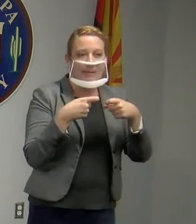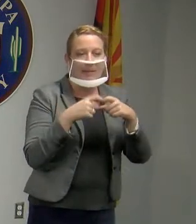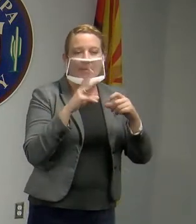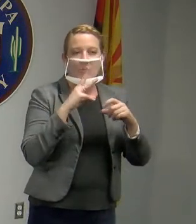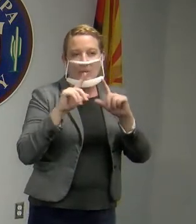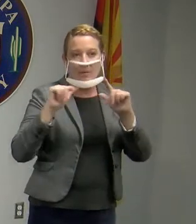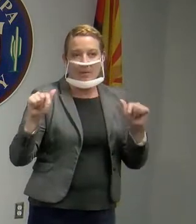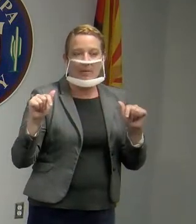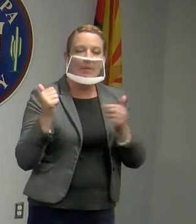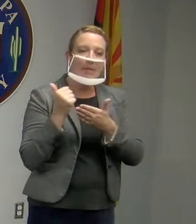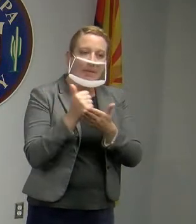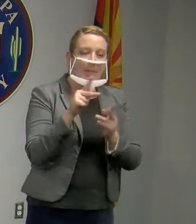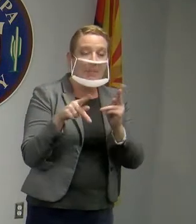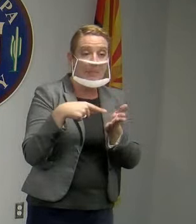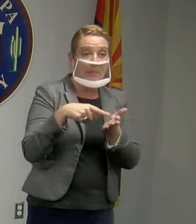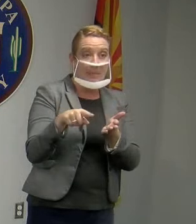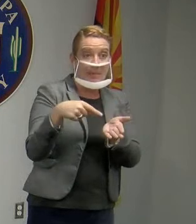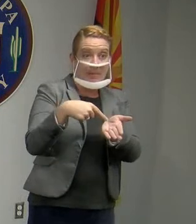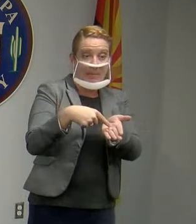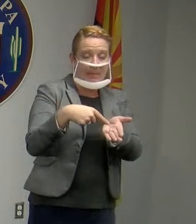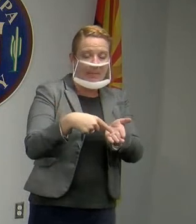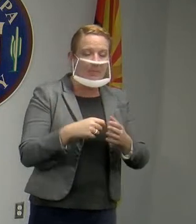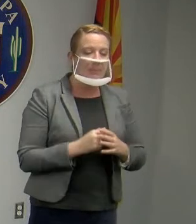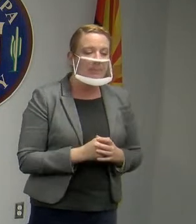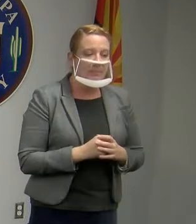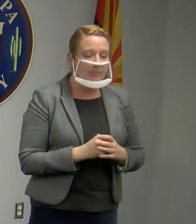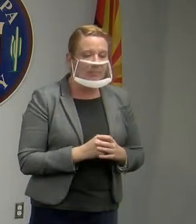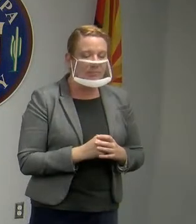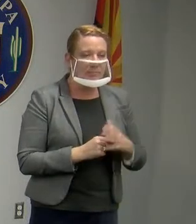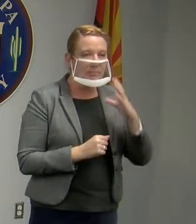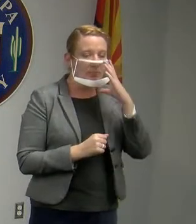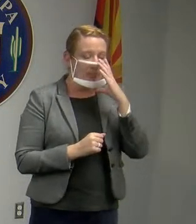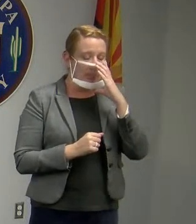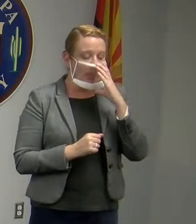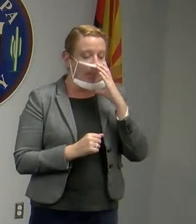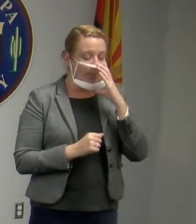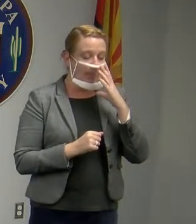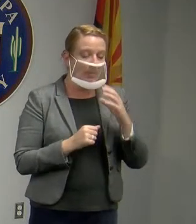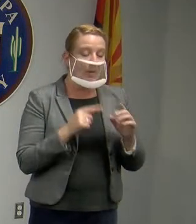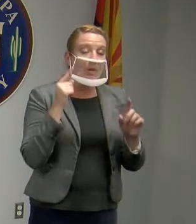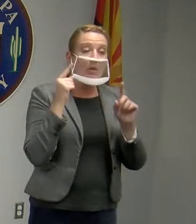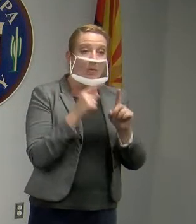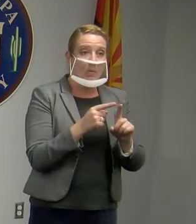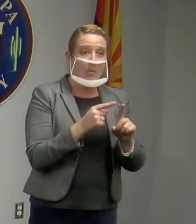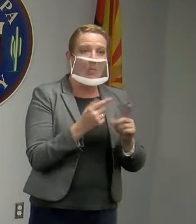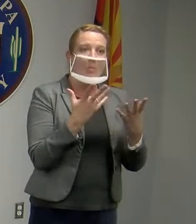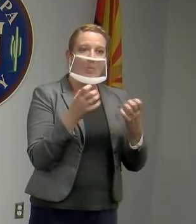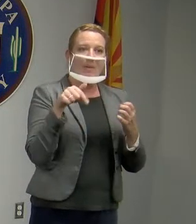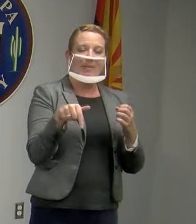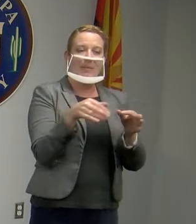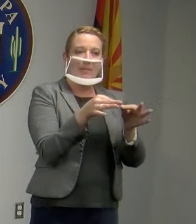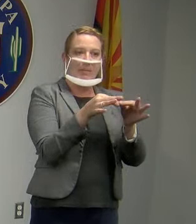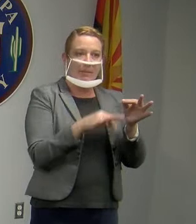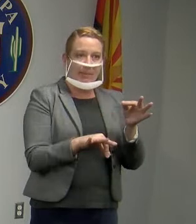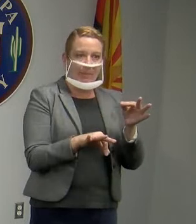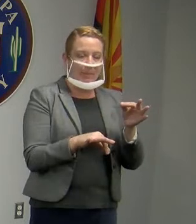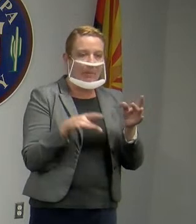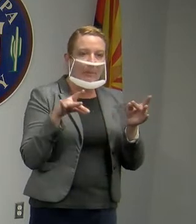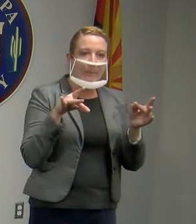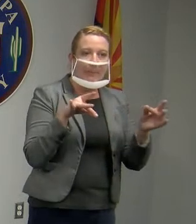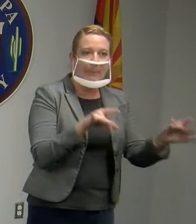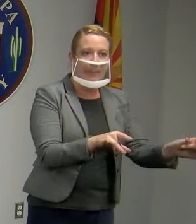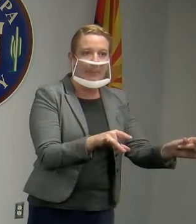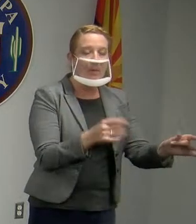So one of the objectives was to simplify this as much as possible and yet be clear that we're operating a program